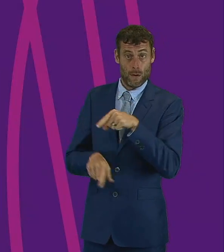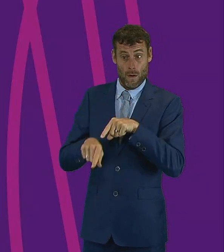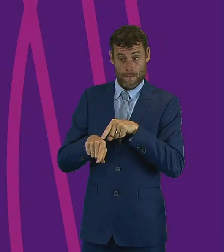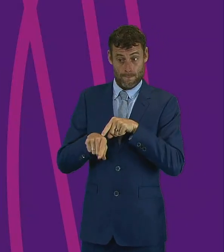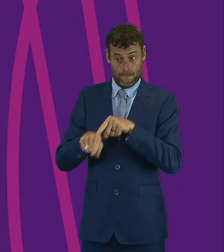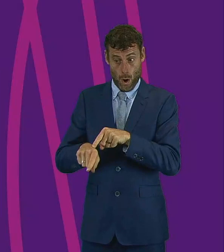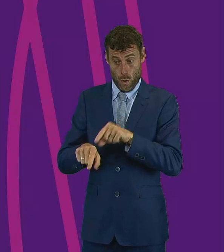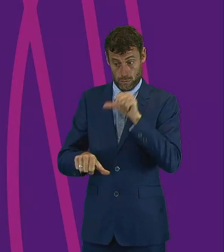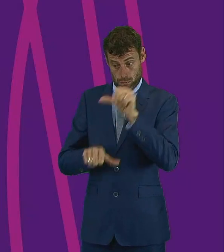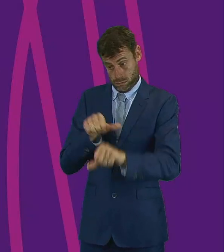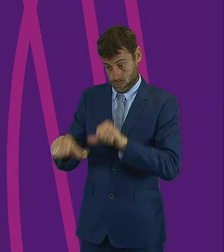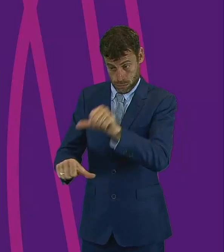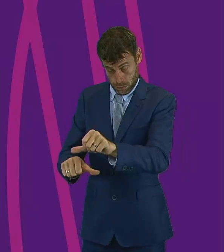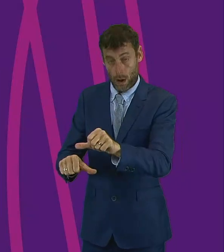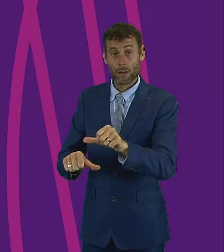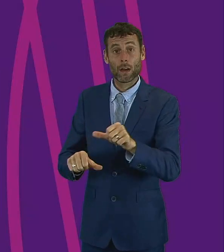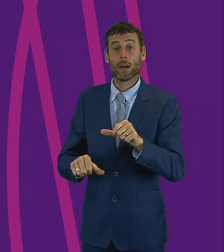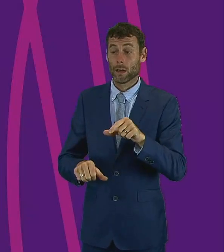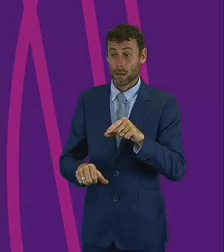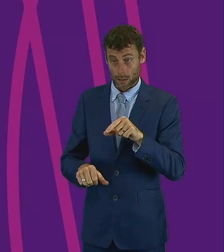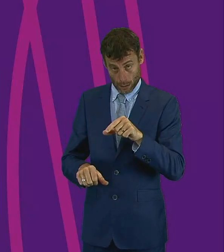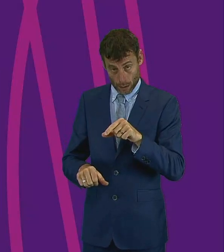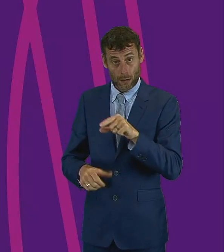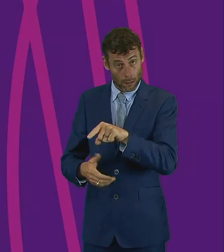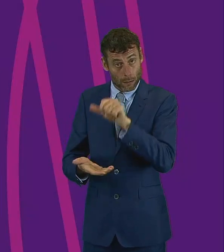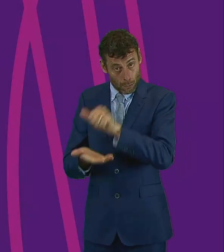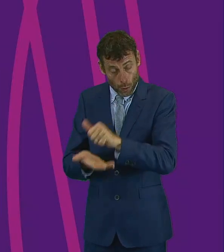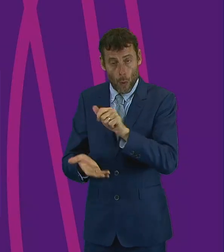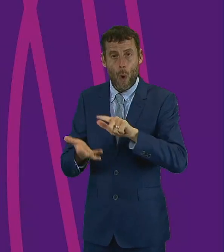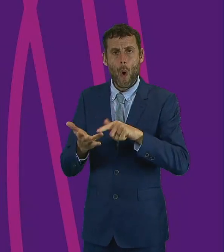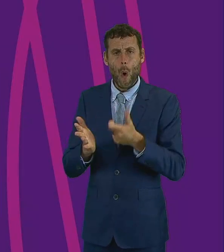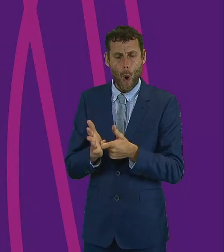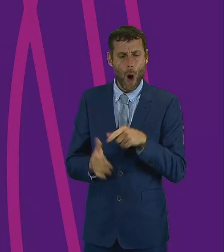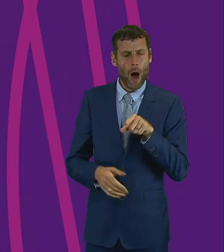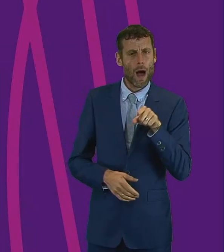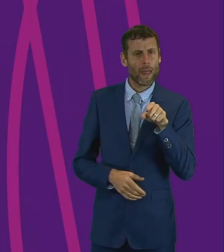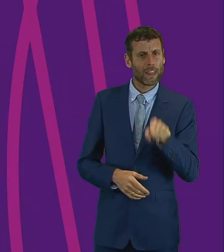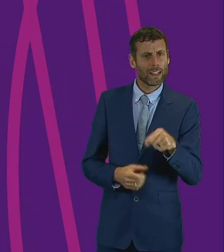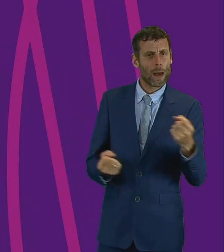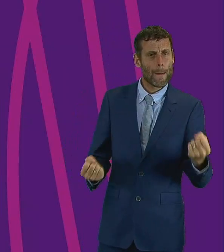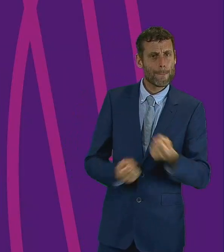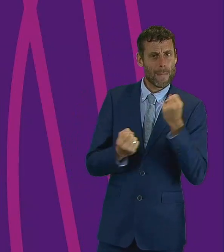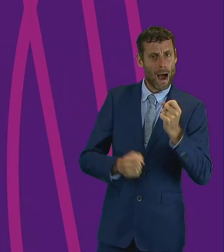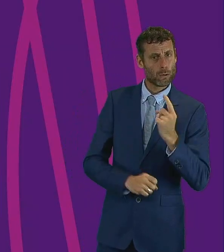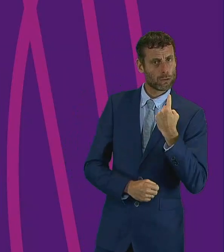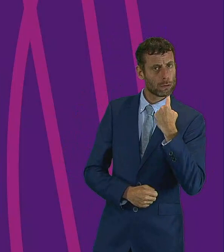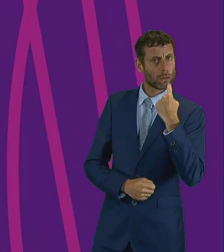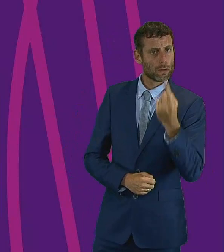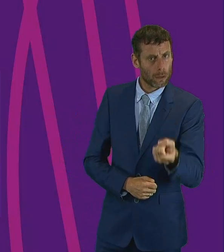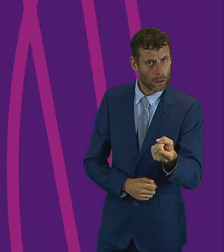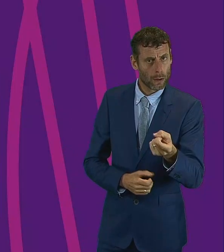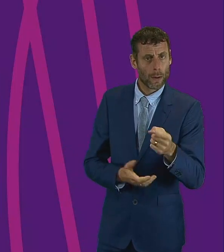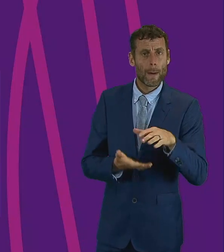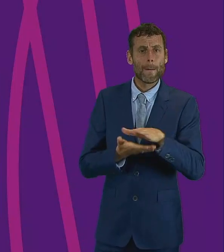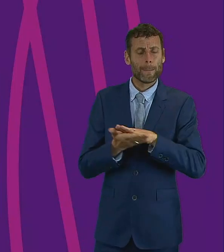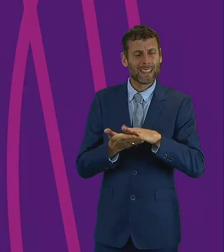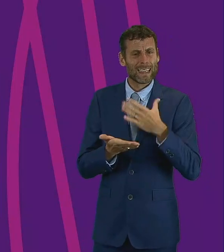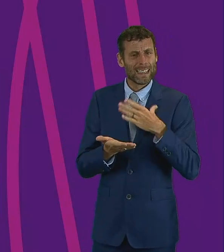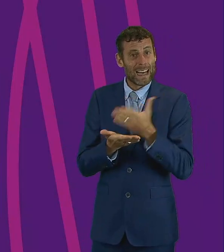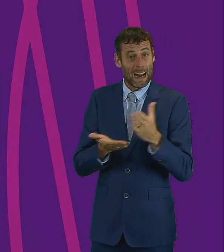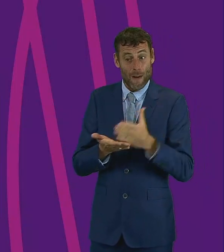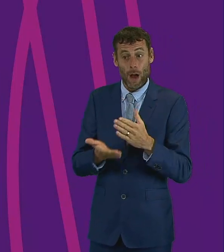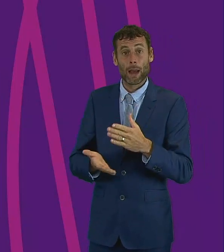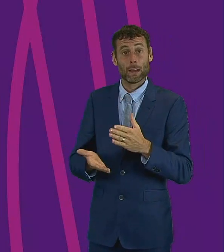regulation? And if it is, that's quite proper and correct. Or are these powers not being imposed on the population? And people should be told that, Presiding